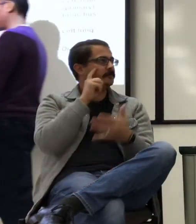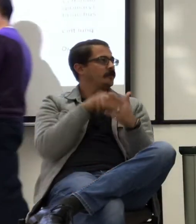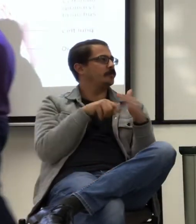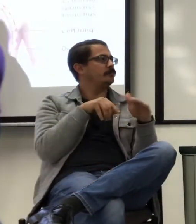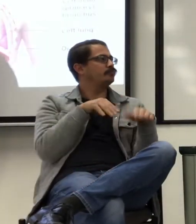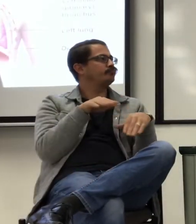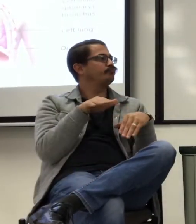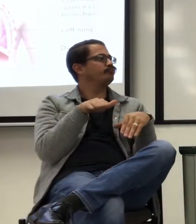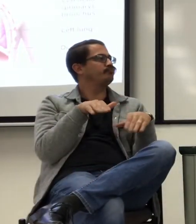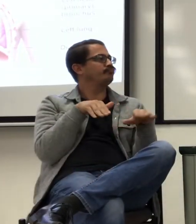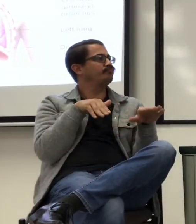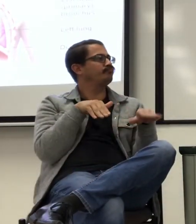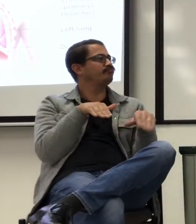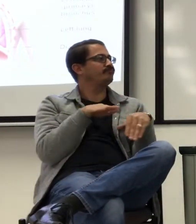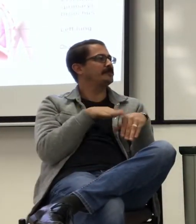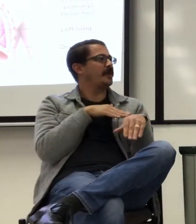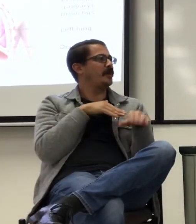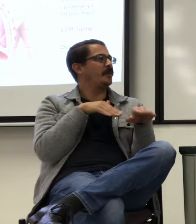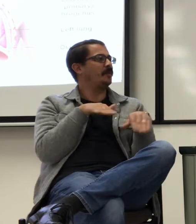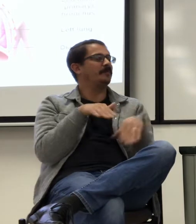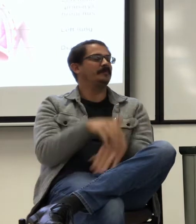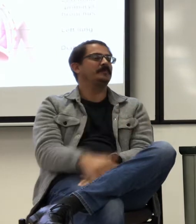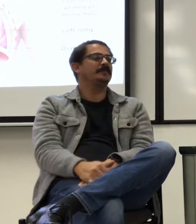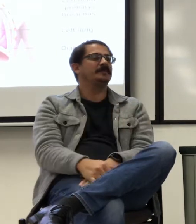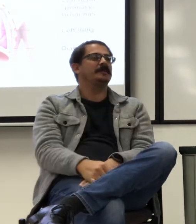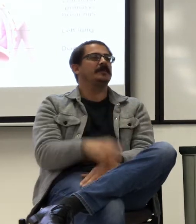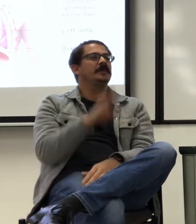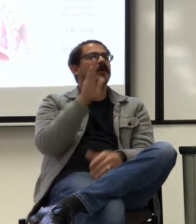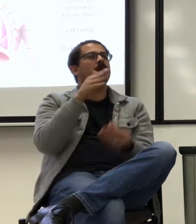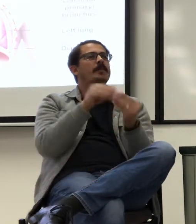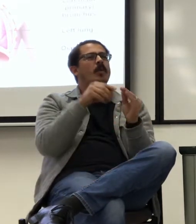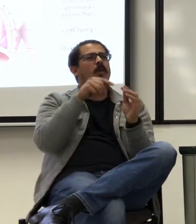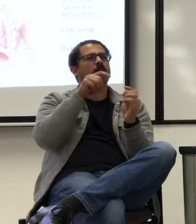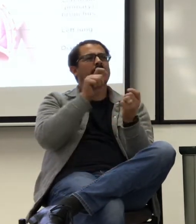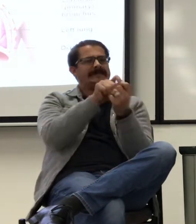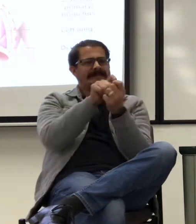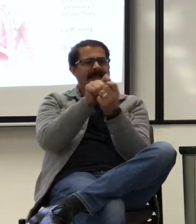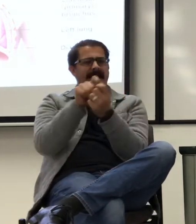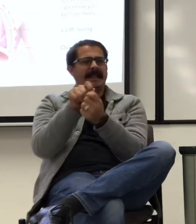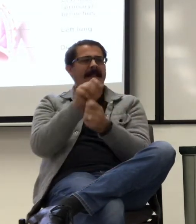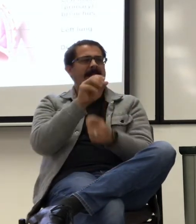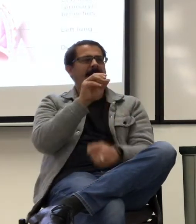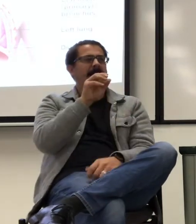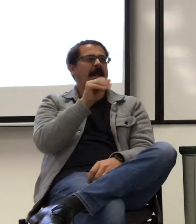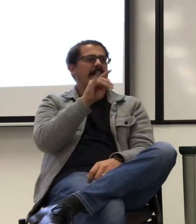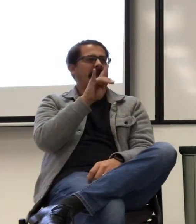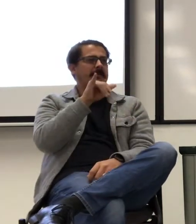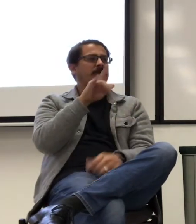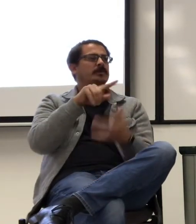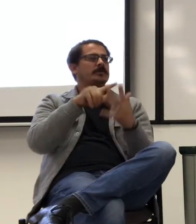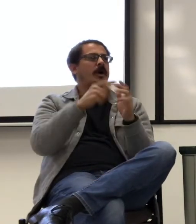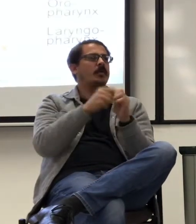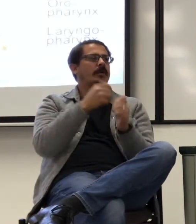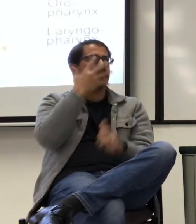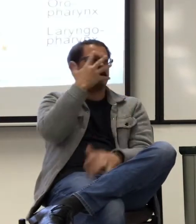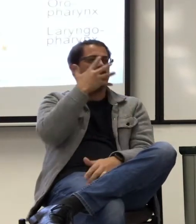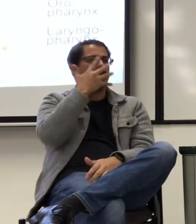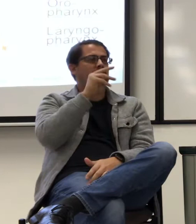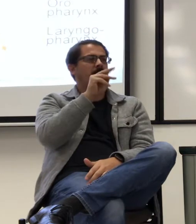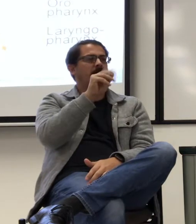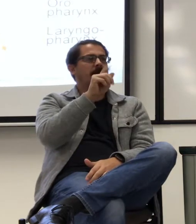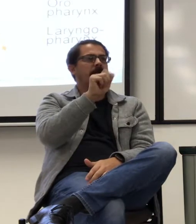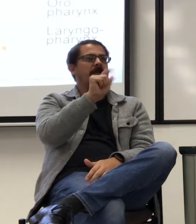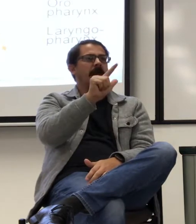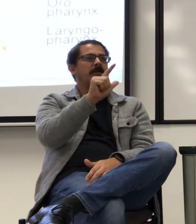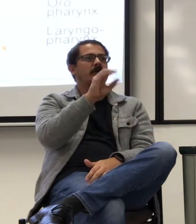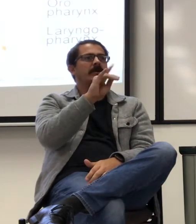well, let's kind of look at the anatomy in more detail here. We'll start with the nasal cavities and the pharynx. The pharynx is